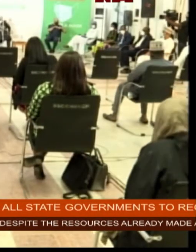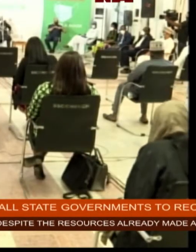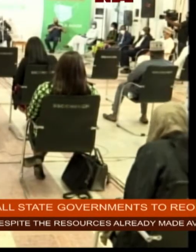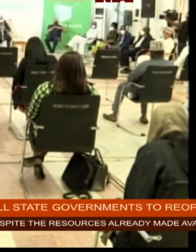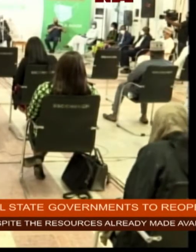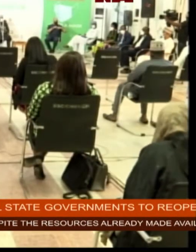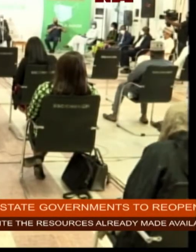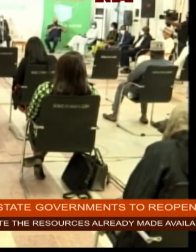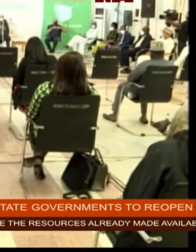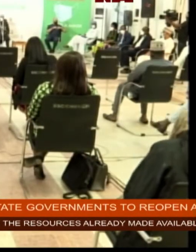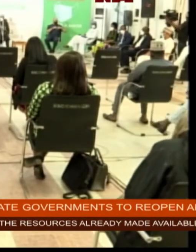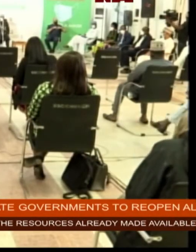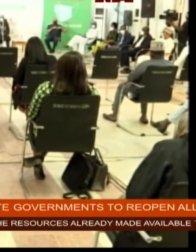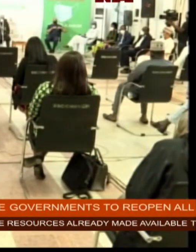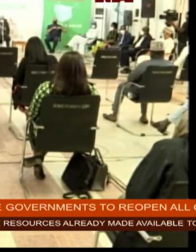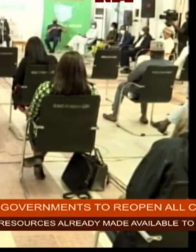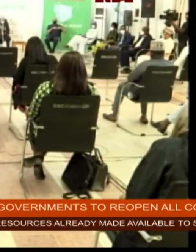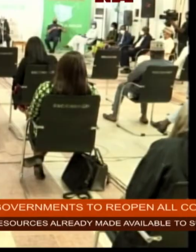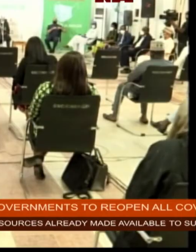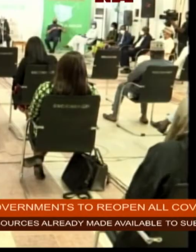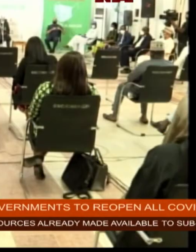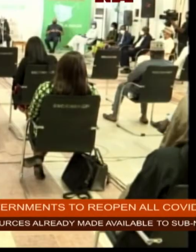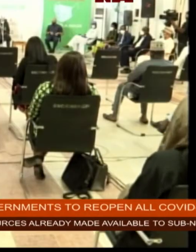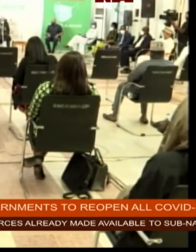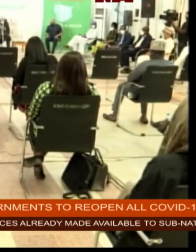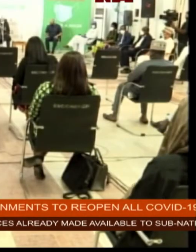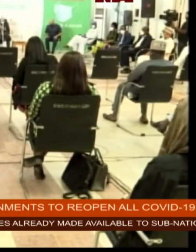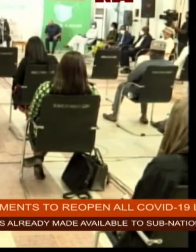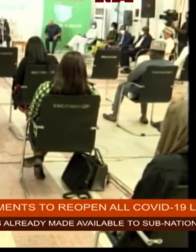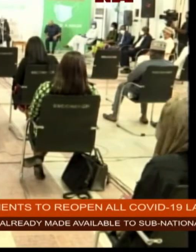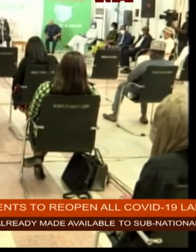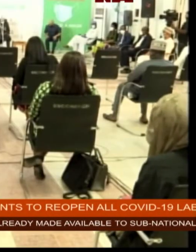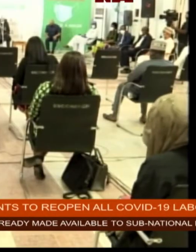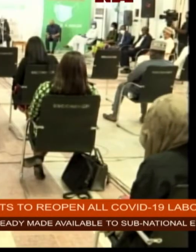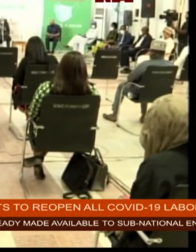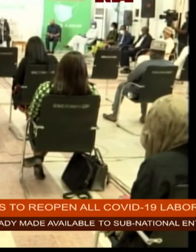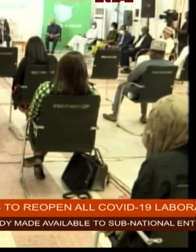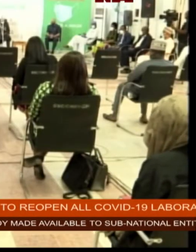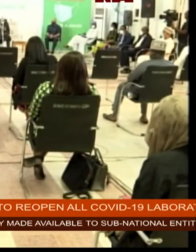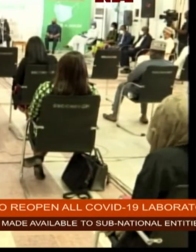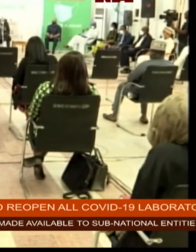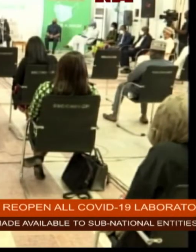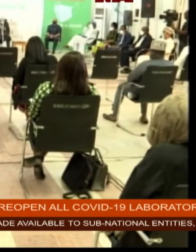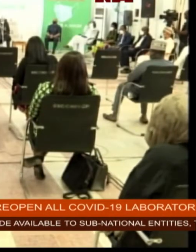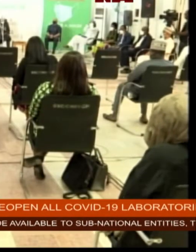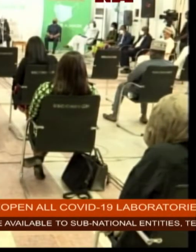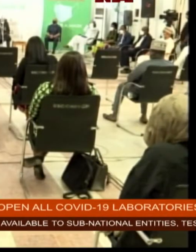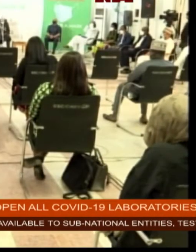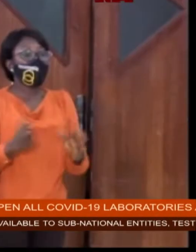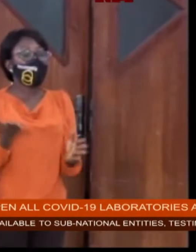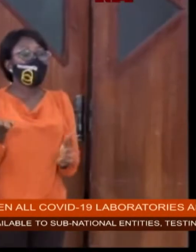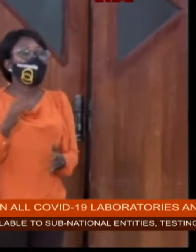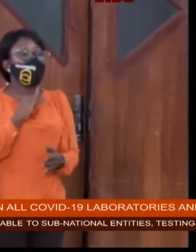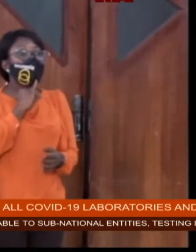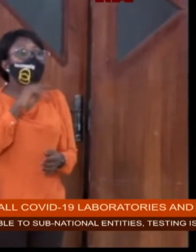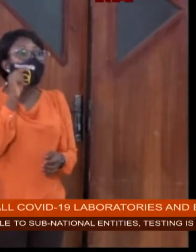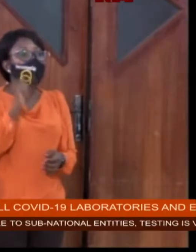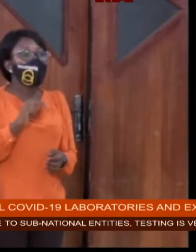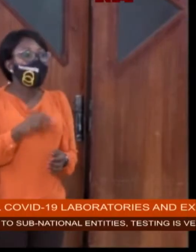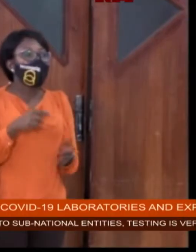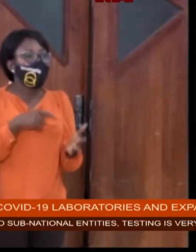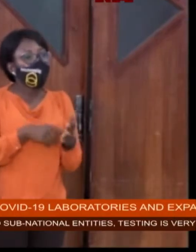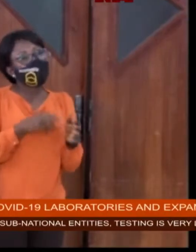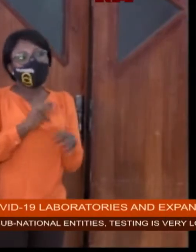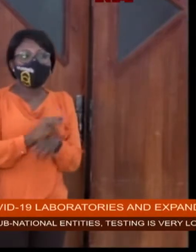initiatives. Well, due to the demand from some of our viewers, there is a need for